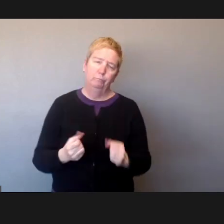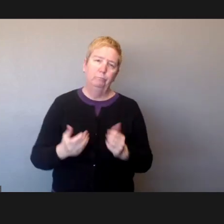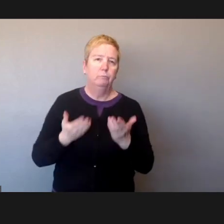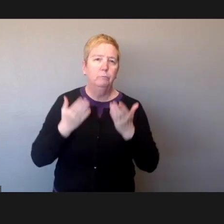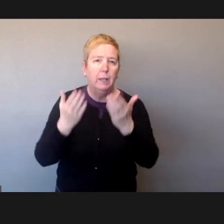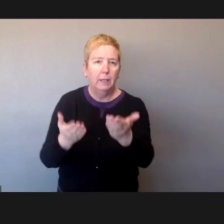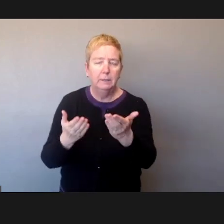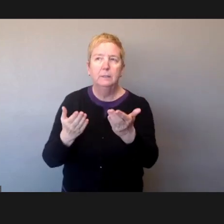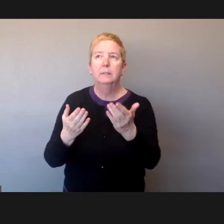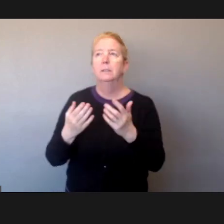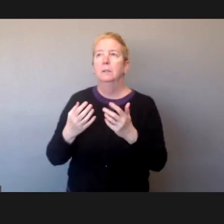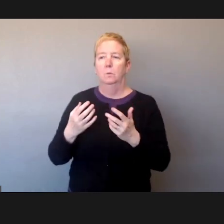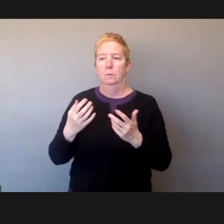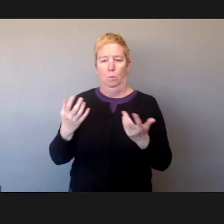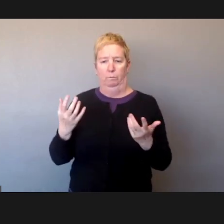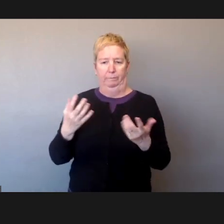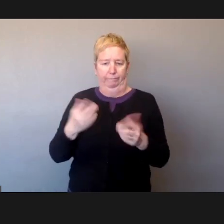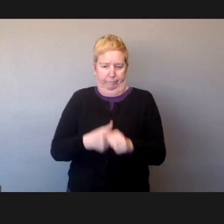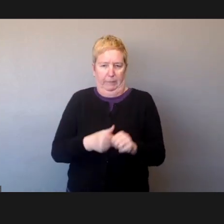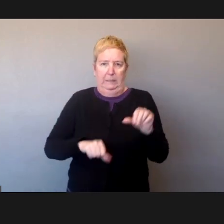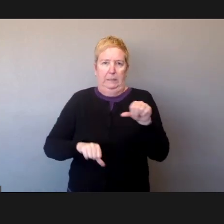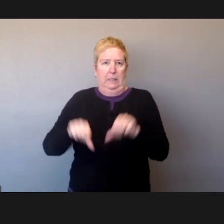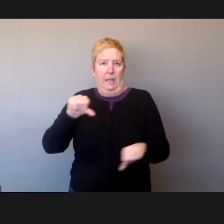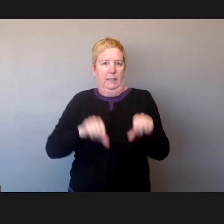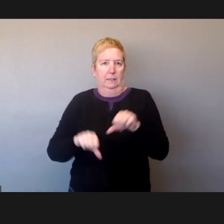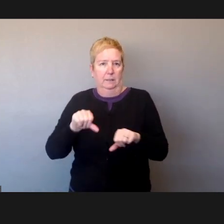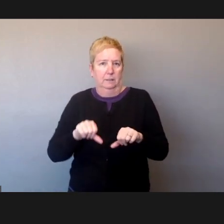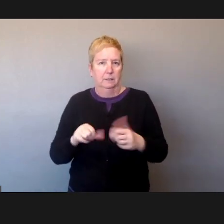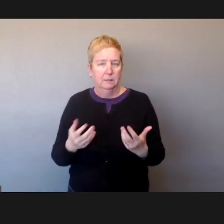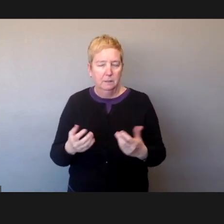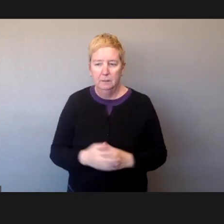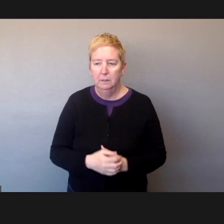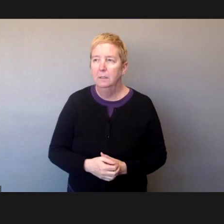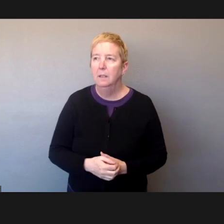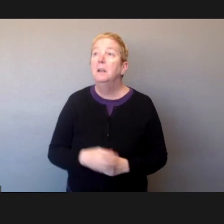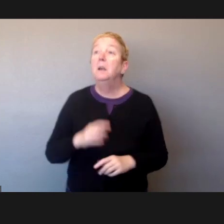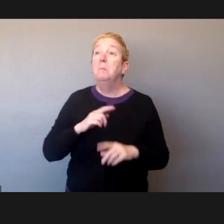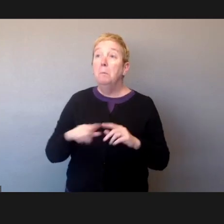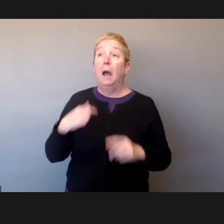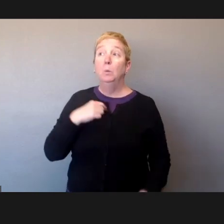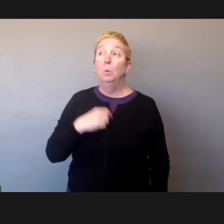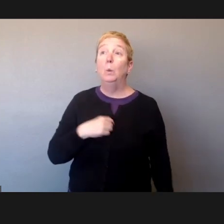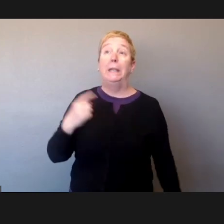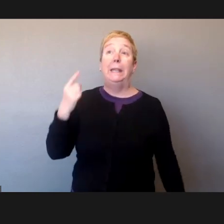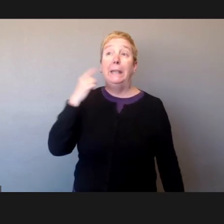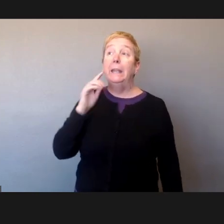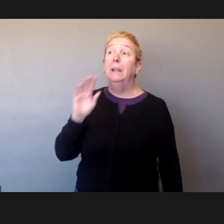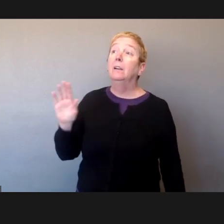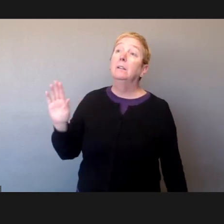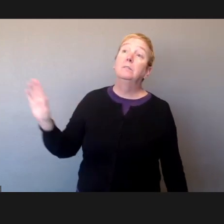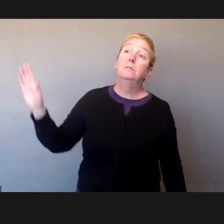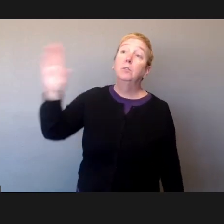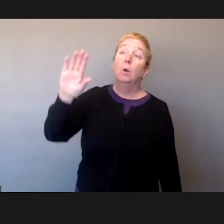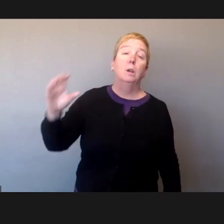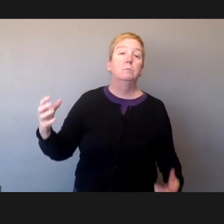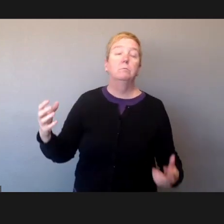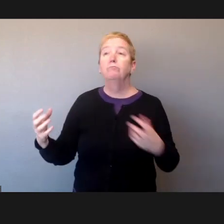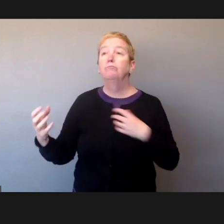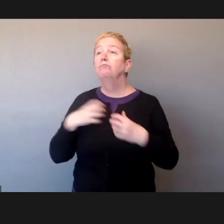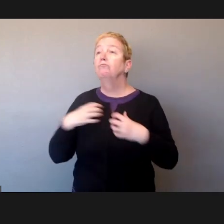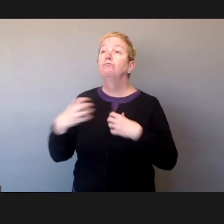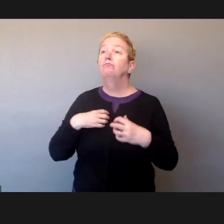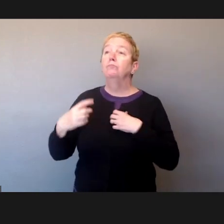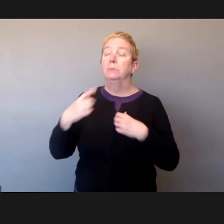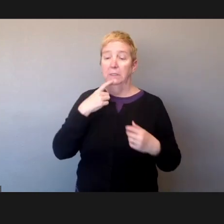that science guides us, but we also hear loud and clear from people who don't believe it's our